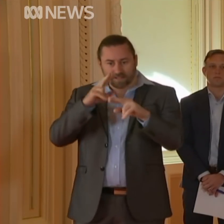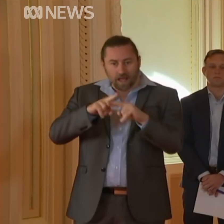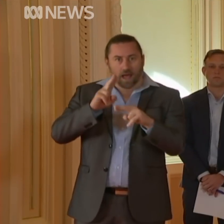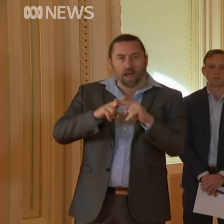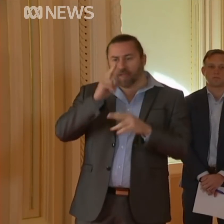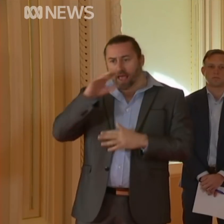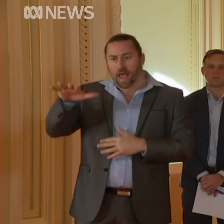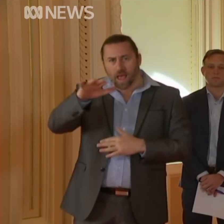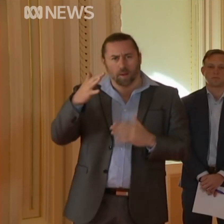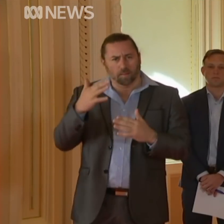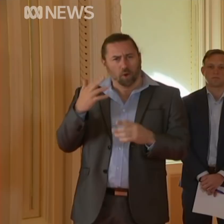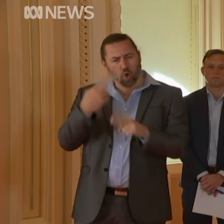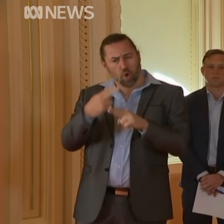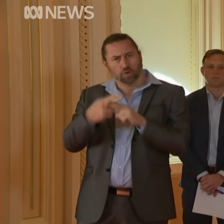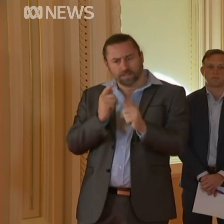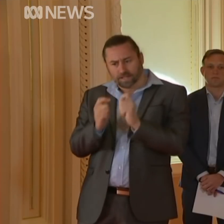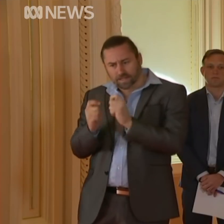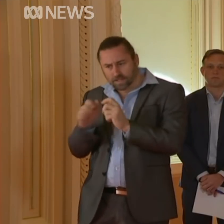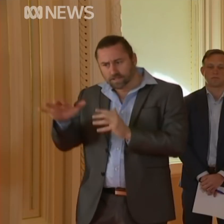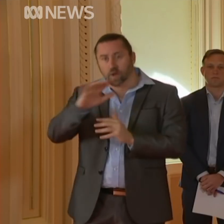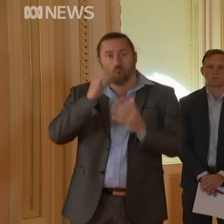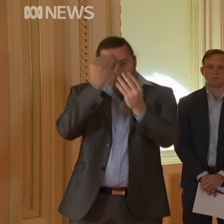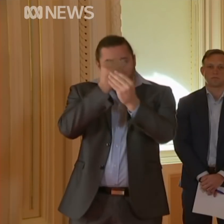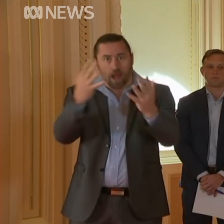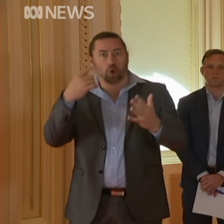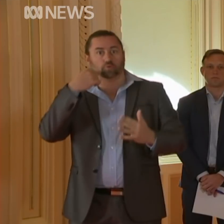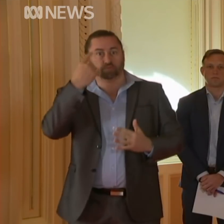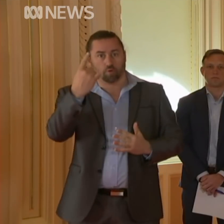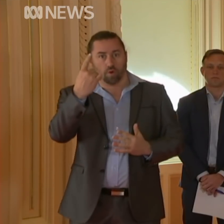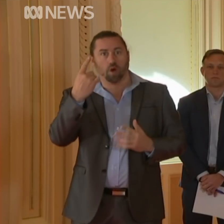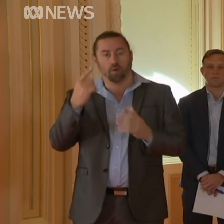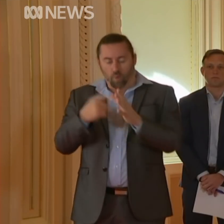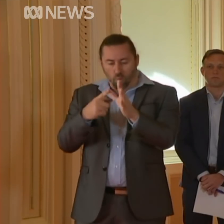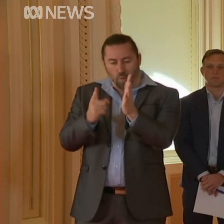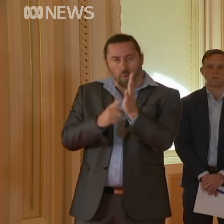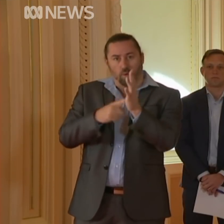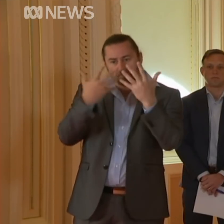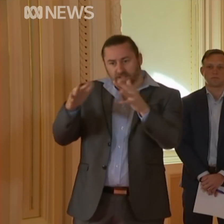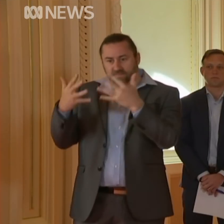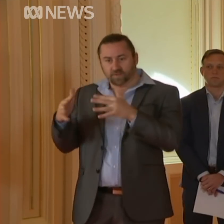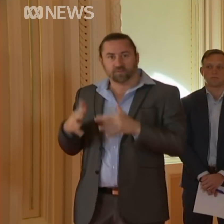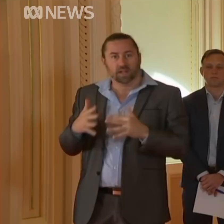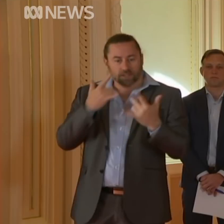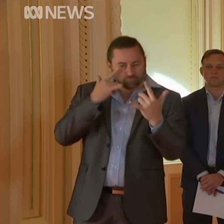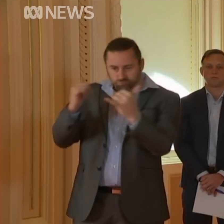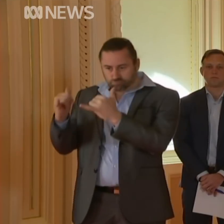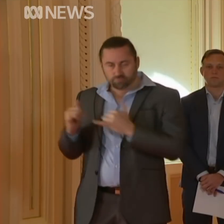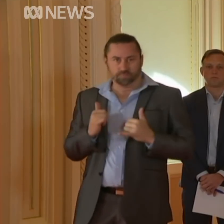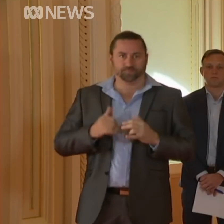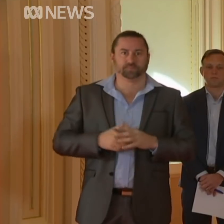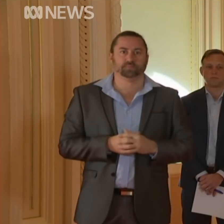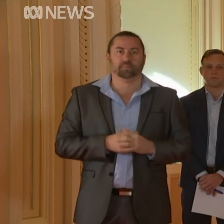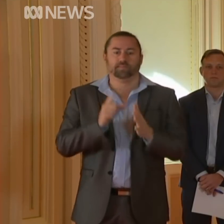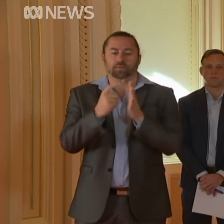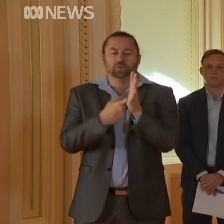and the young people, and I would like to update Queensland tomorrow with a complete list of the results of those tests. Dr